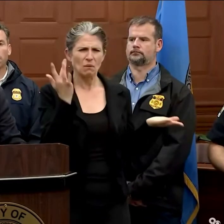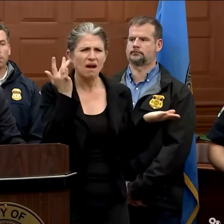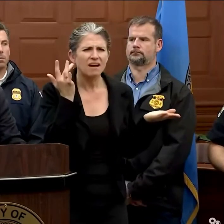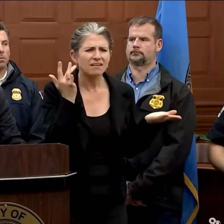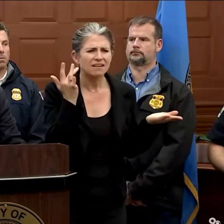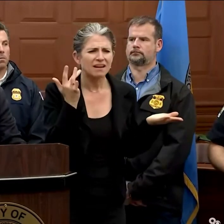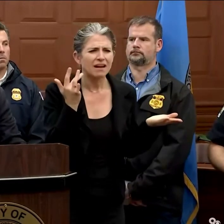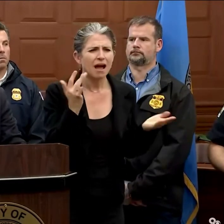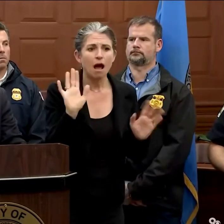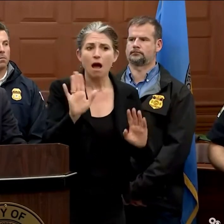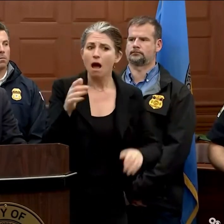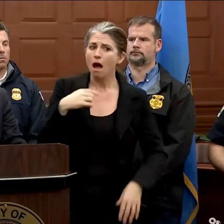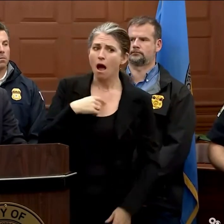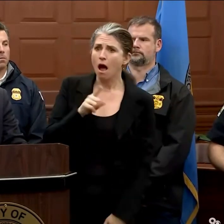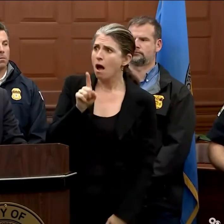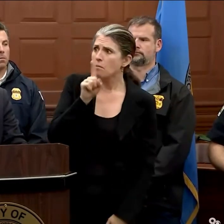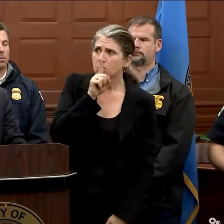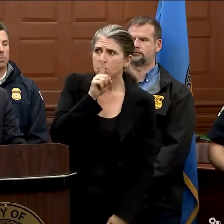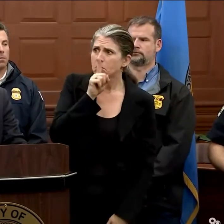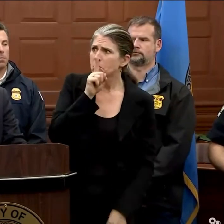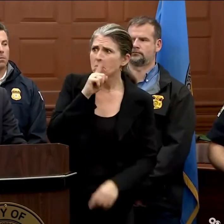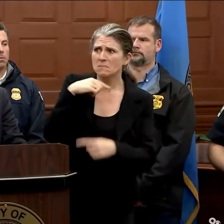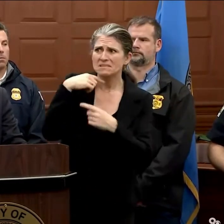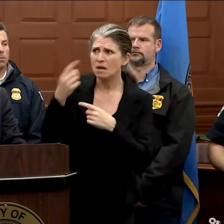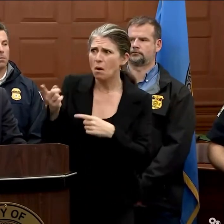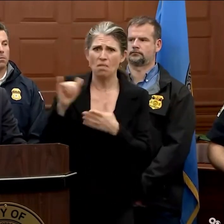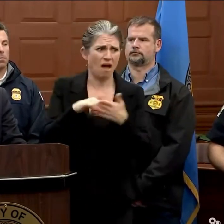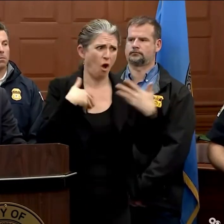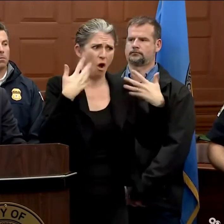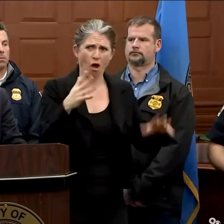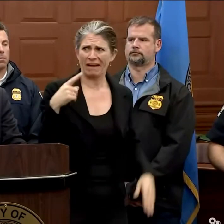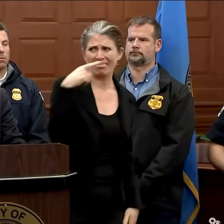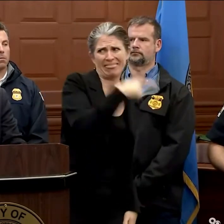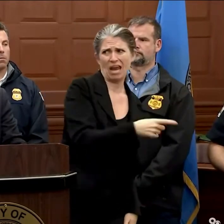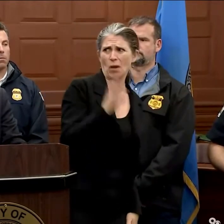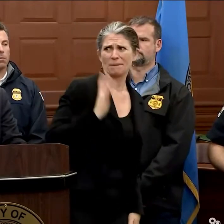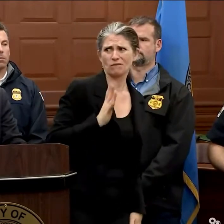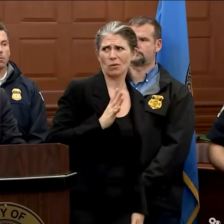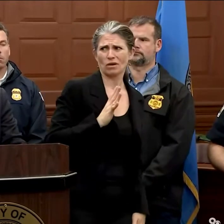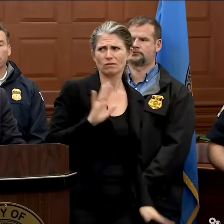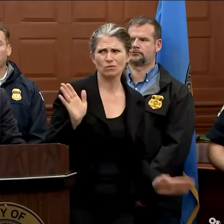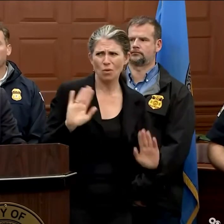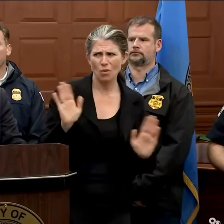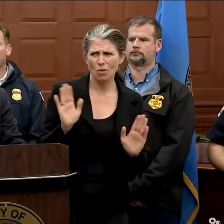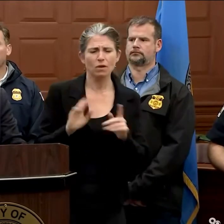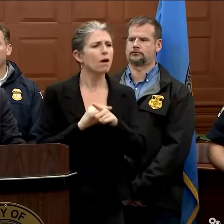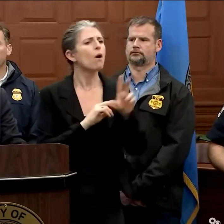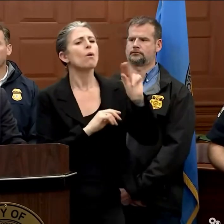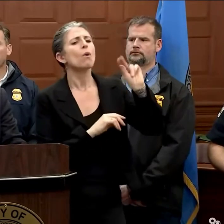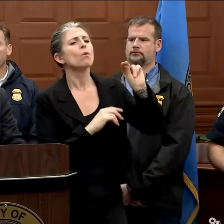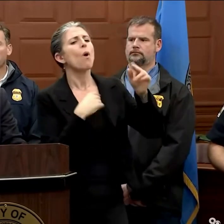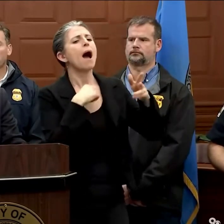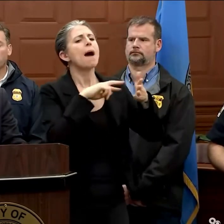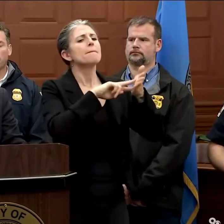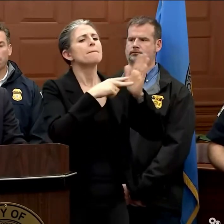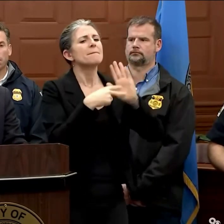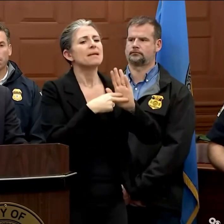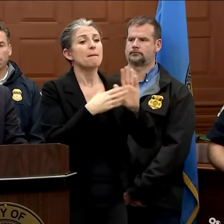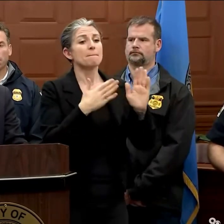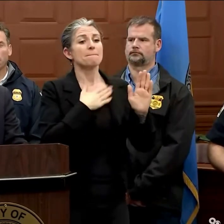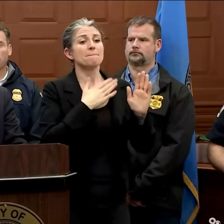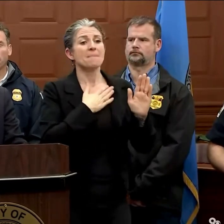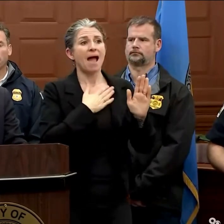that we had searched that area before, so. So. Our reporting says that you searched this area before.